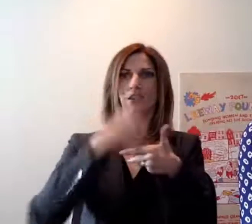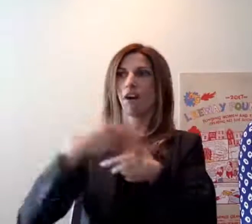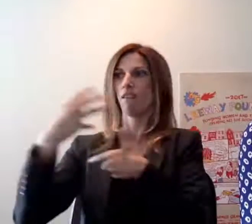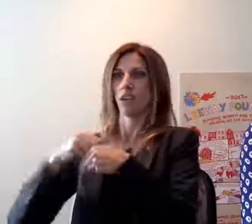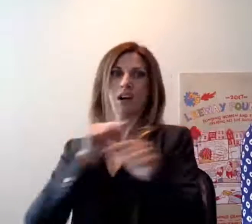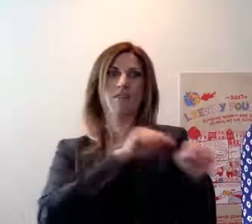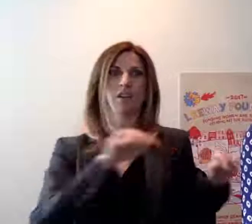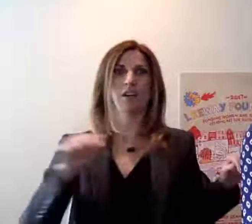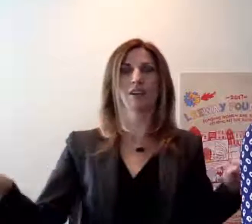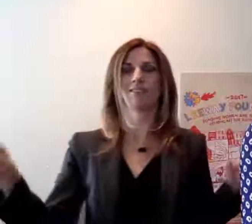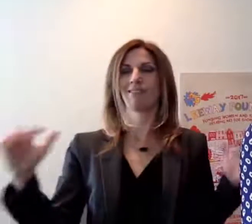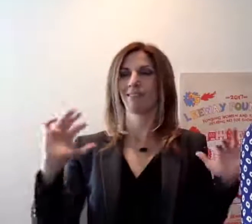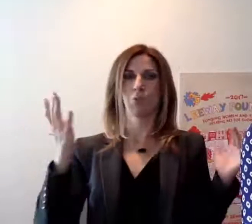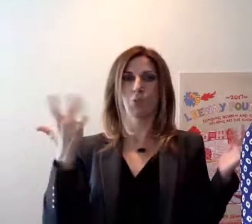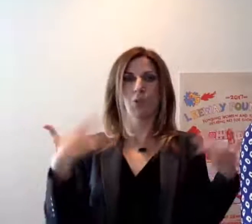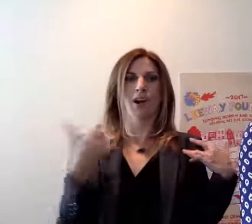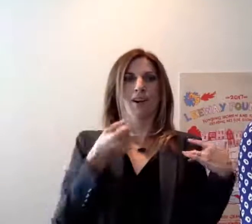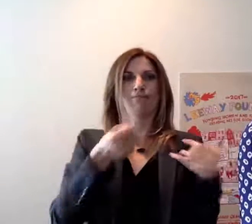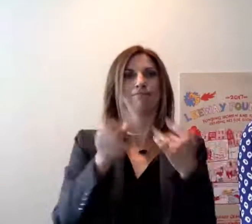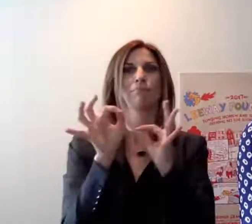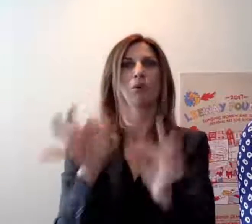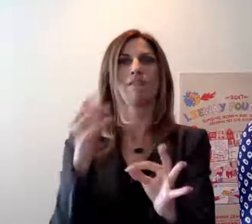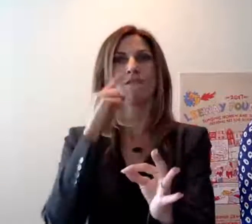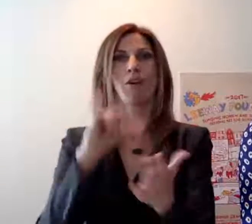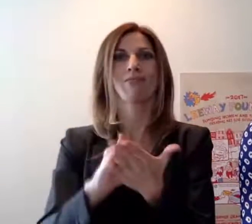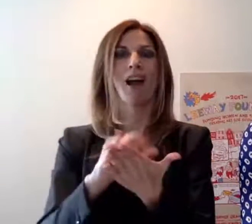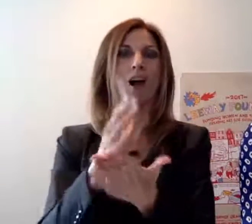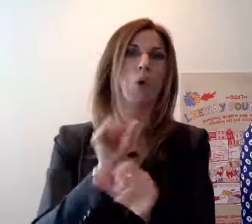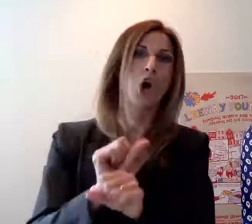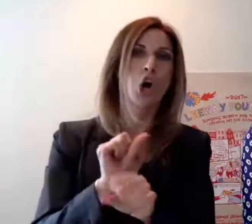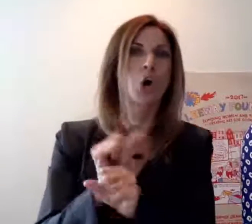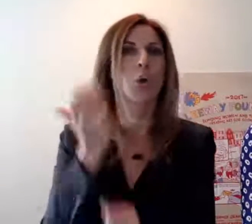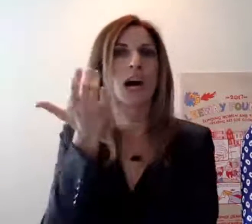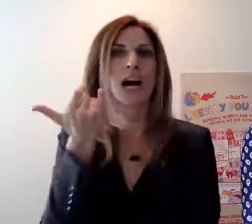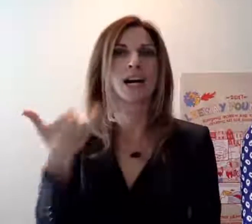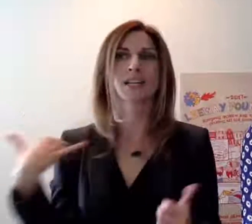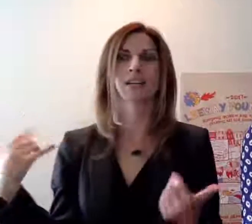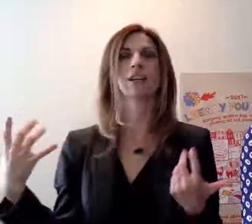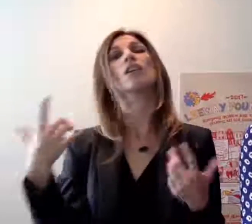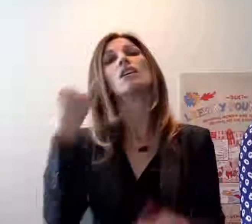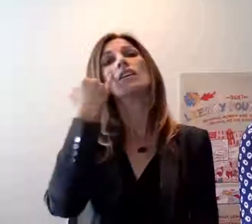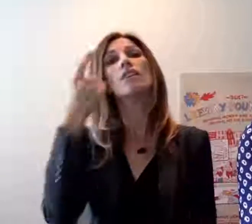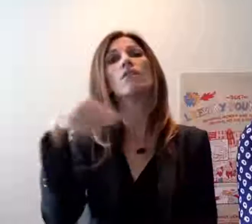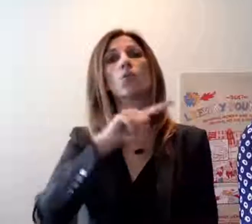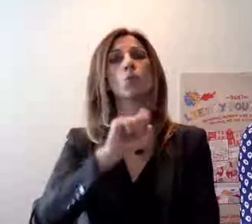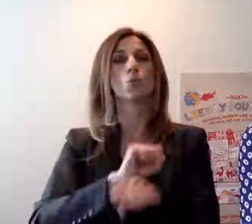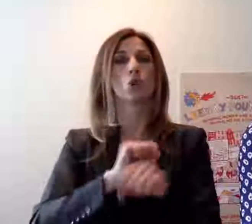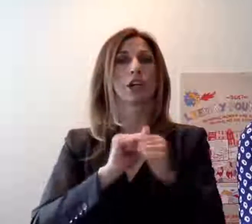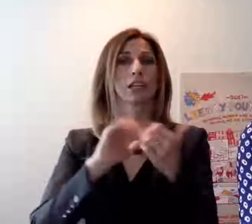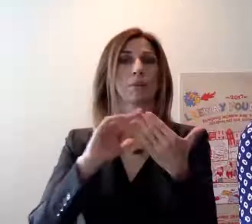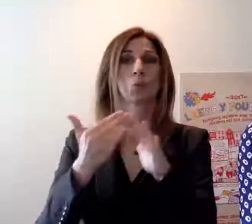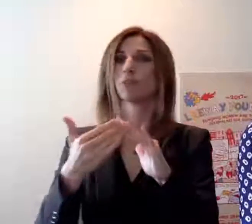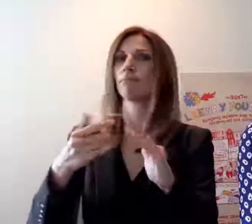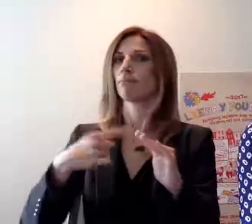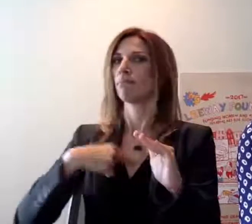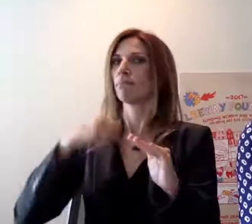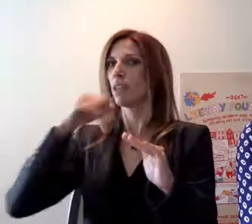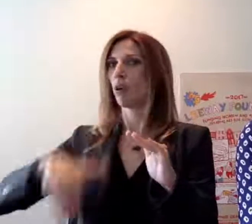that position you for this work? And for those of you that are working in communities that you are not a part